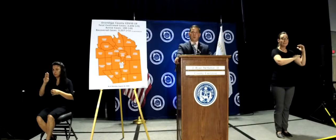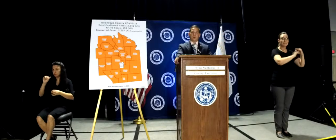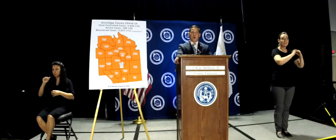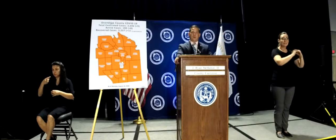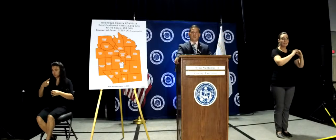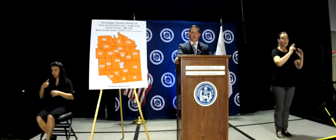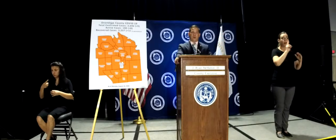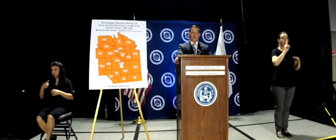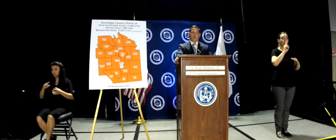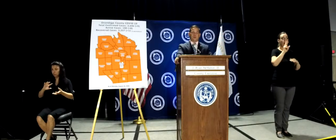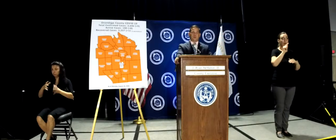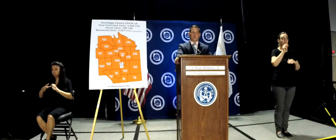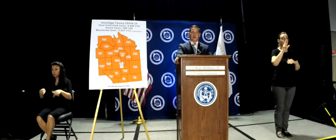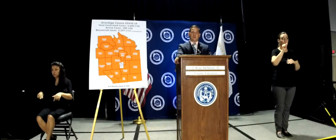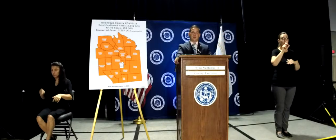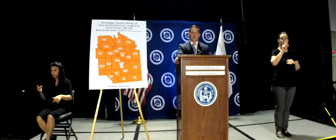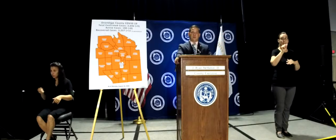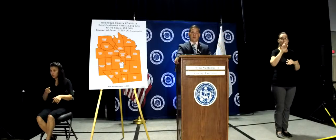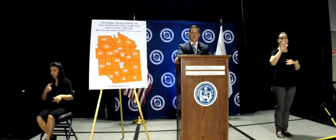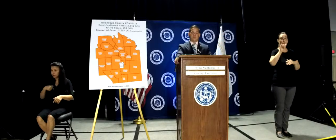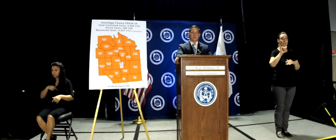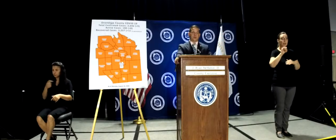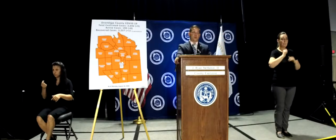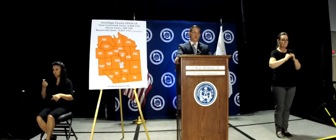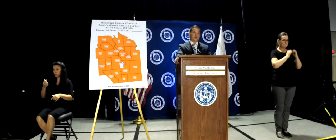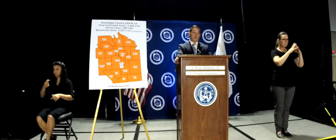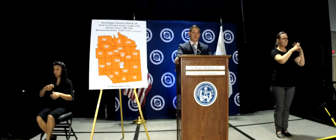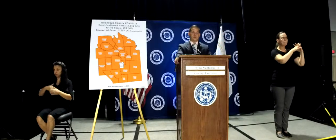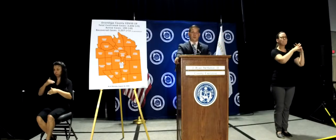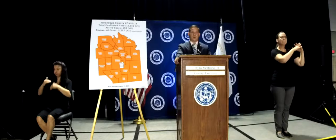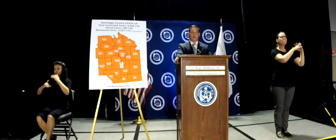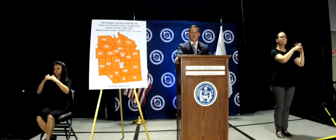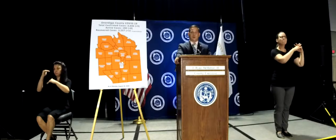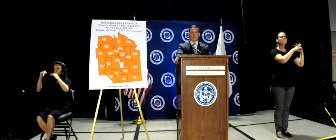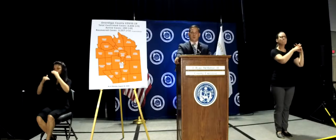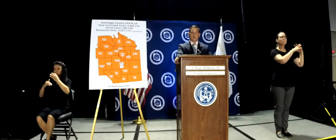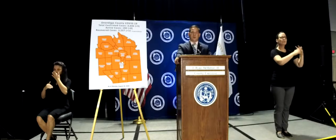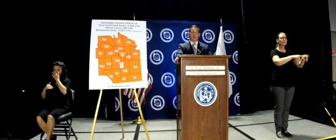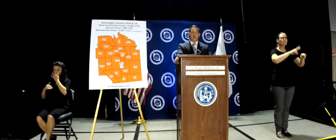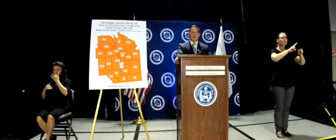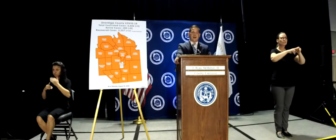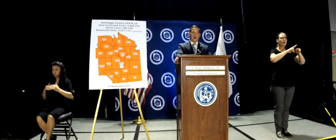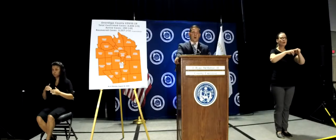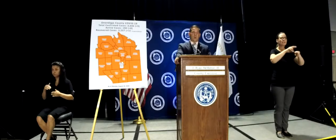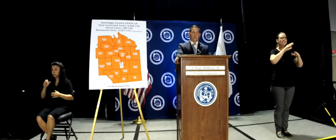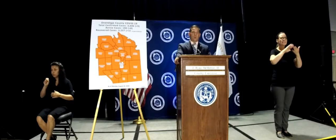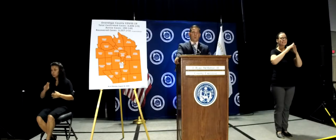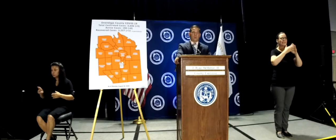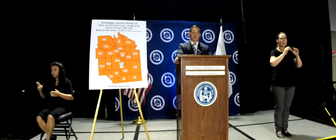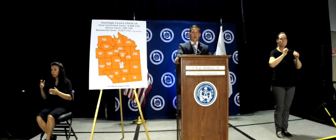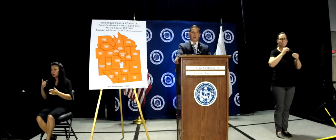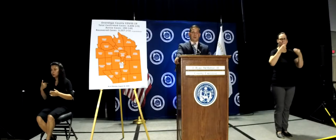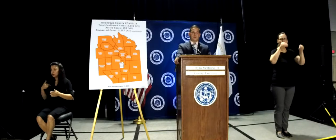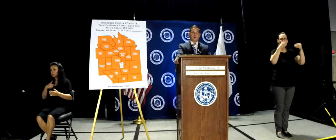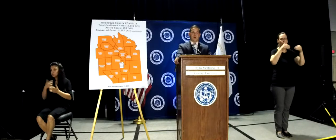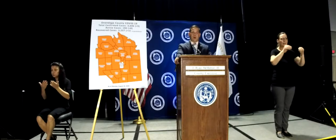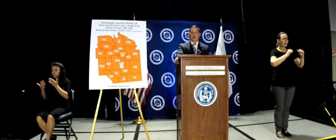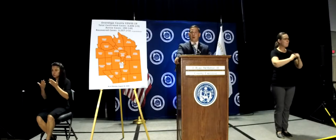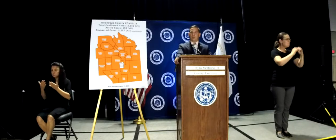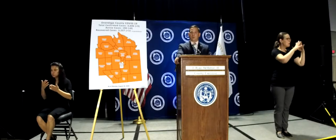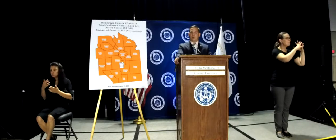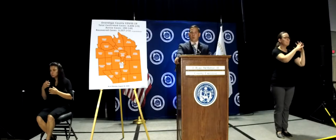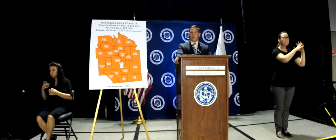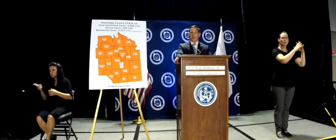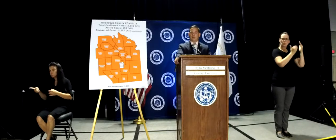complete. These are all things with tremendous amount of investment. Syracuse University, what they're doing. Right now, the trades are